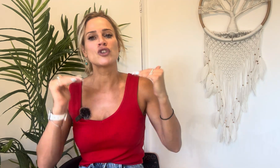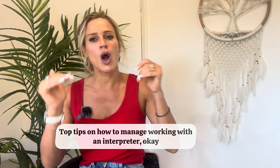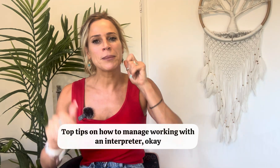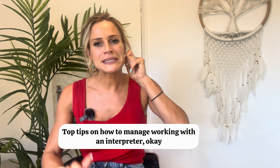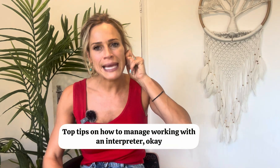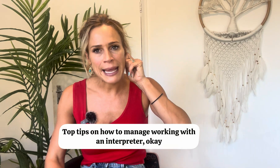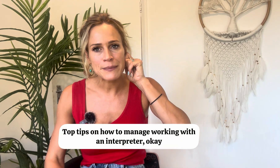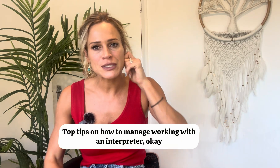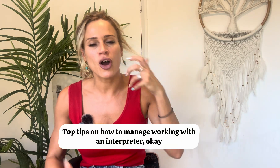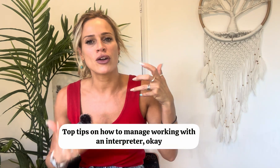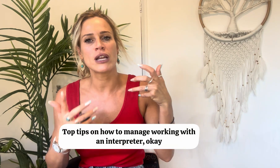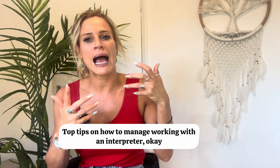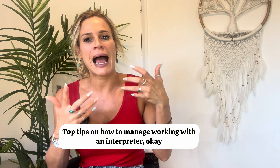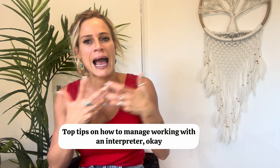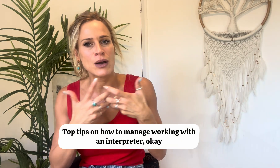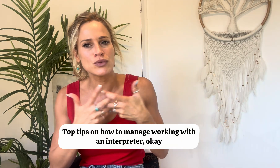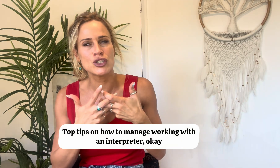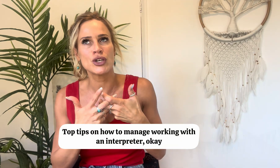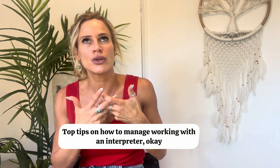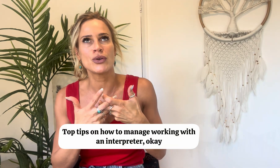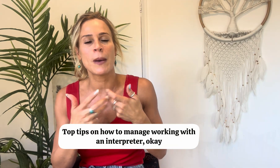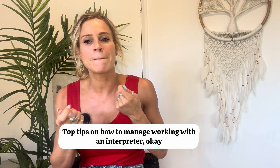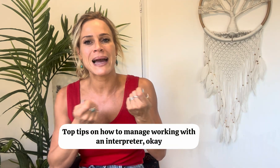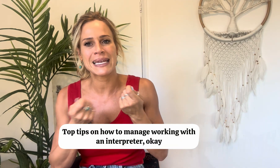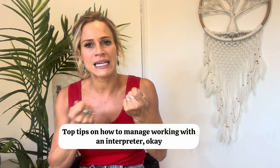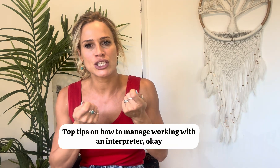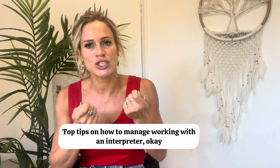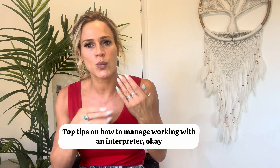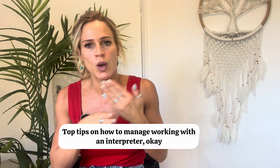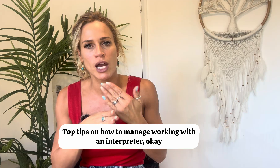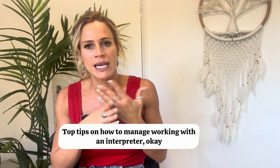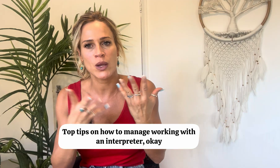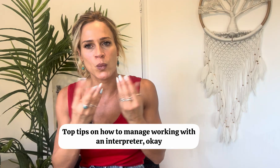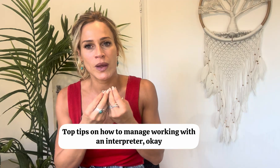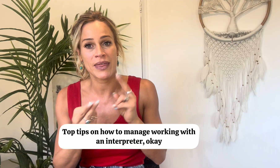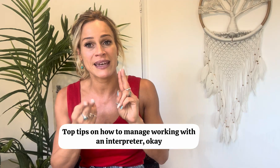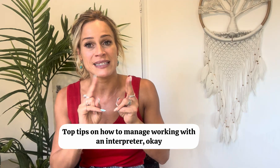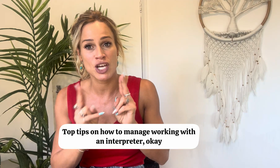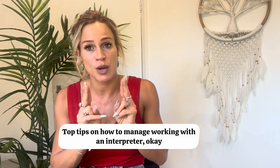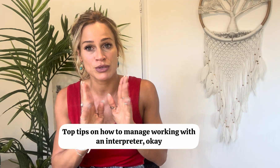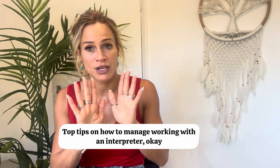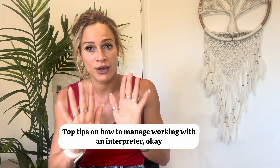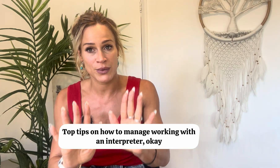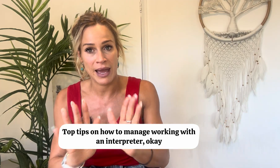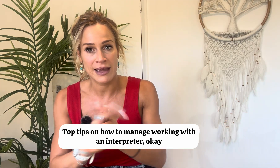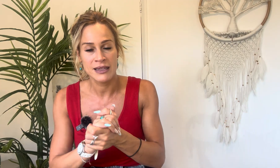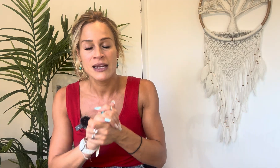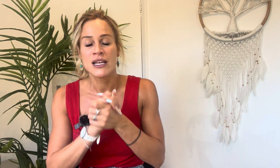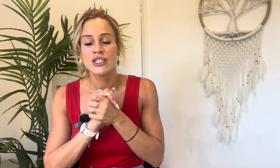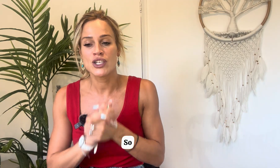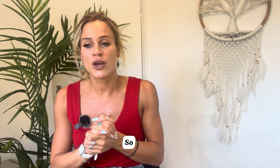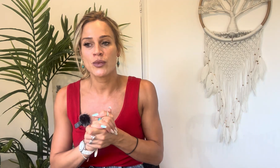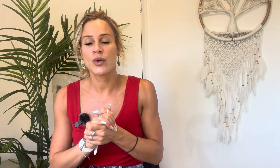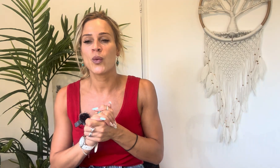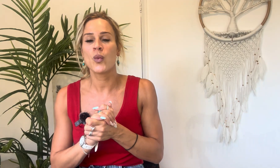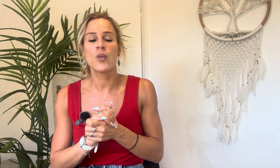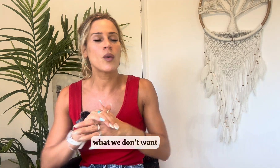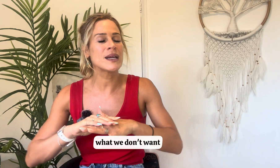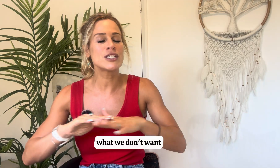top tips on how to manage working with an interpreter, okay? So what we